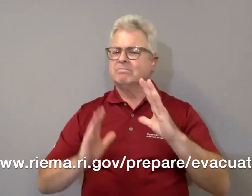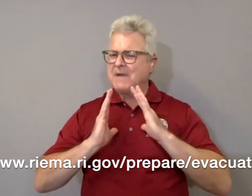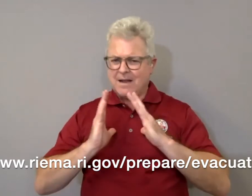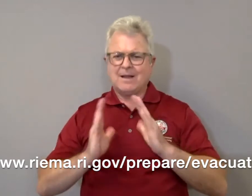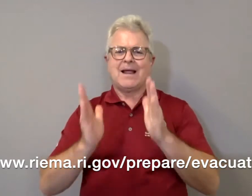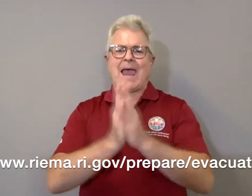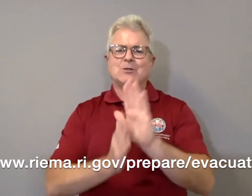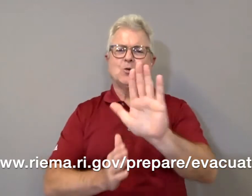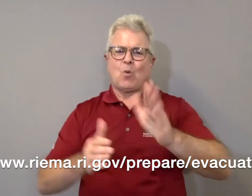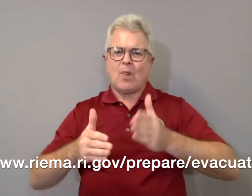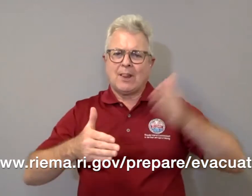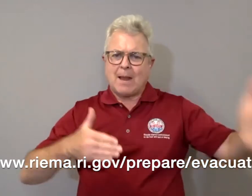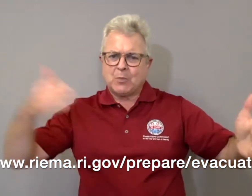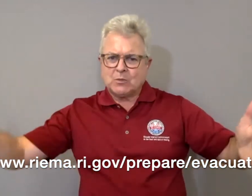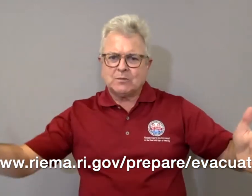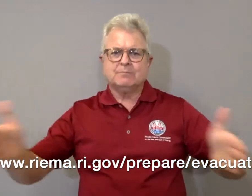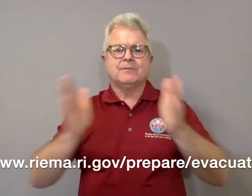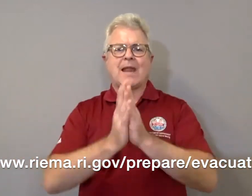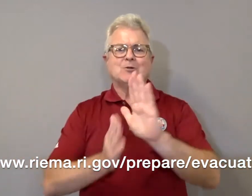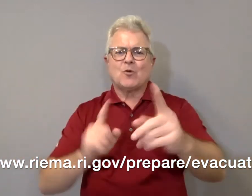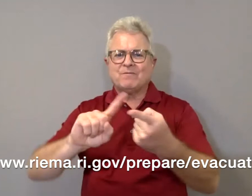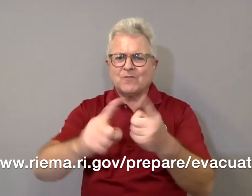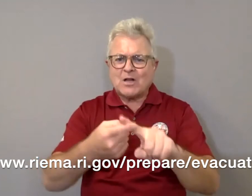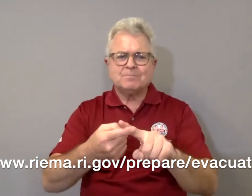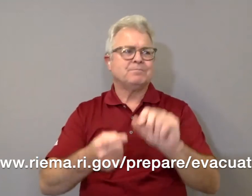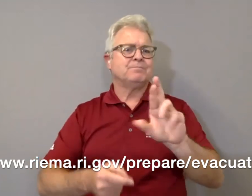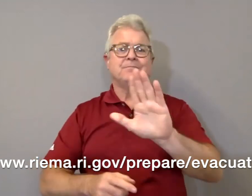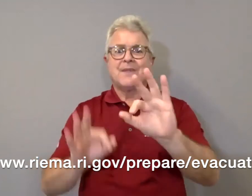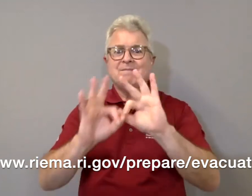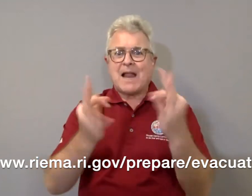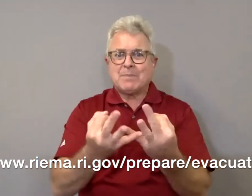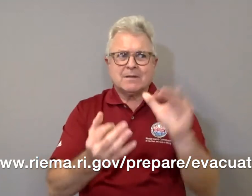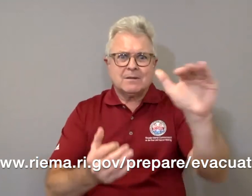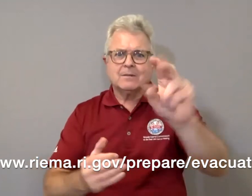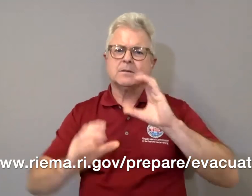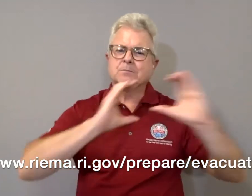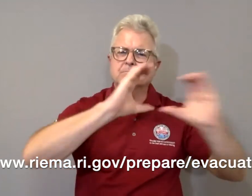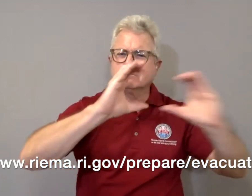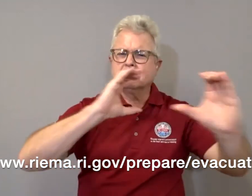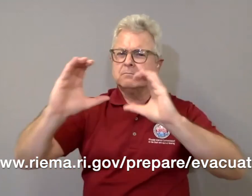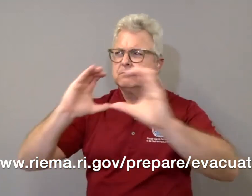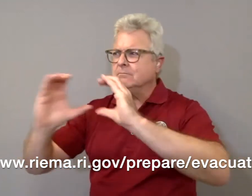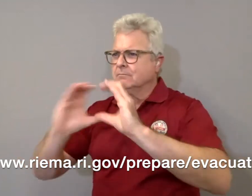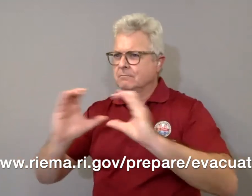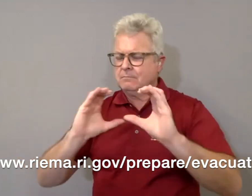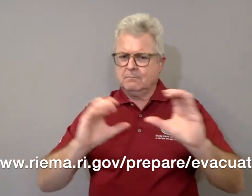fully clear on this website, please ask your neighbors or ask your friends in the community and family members